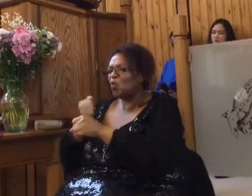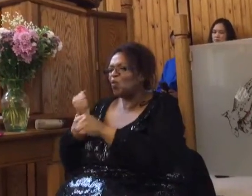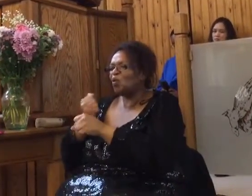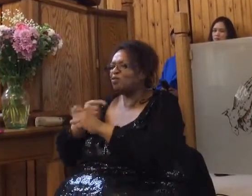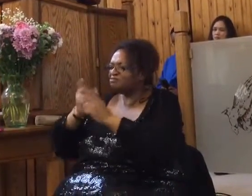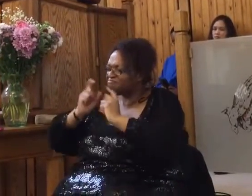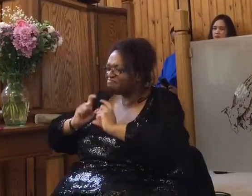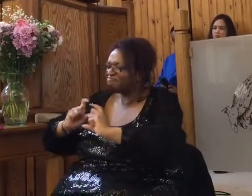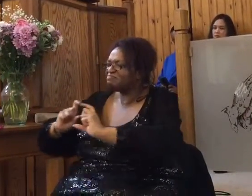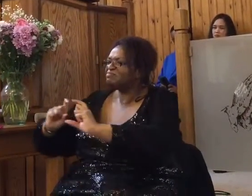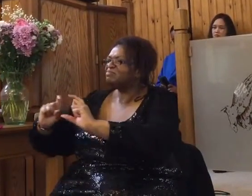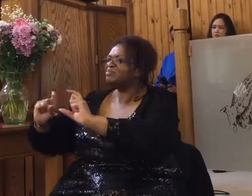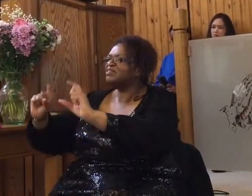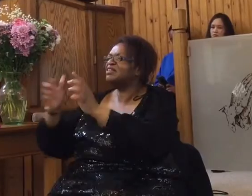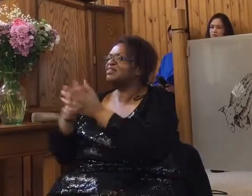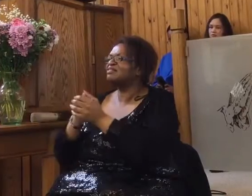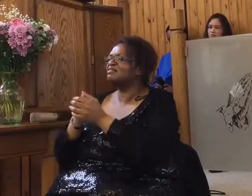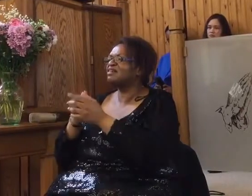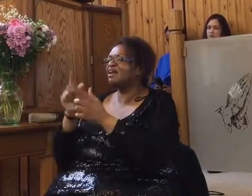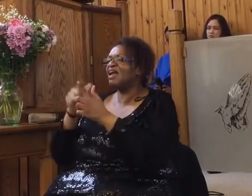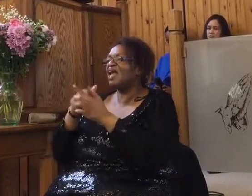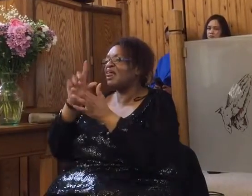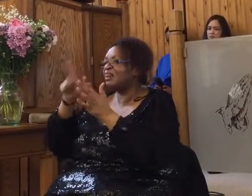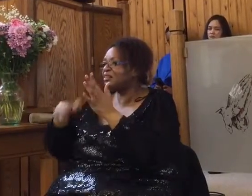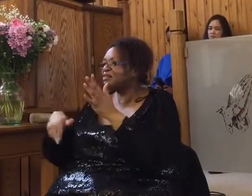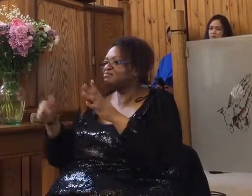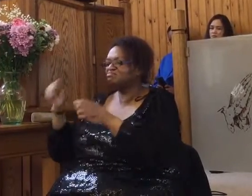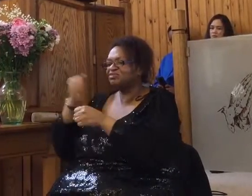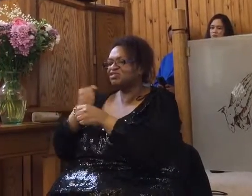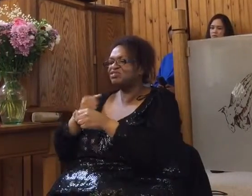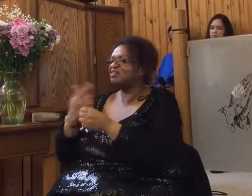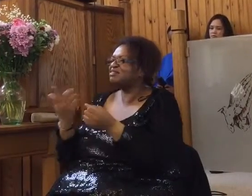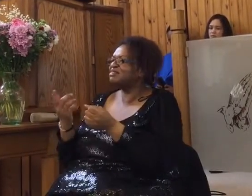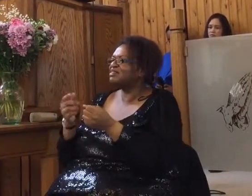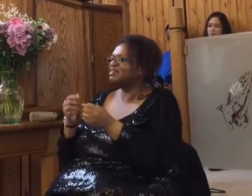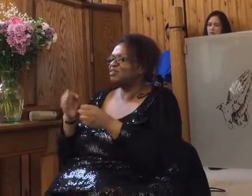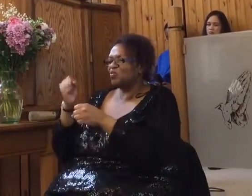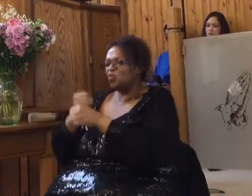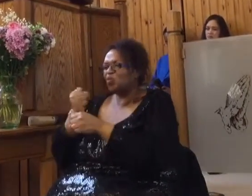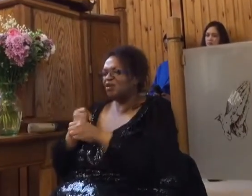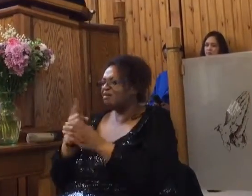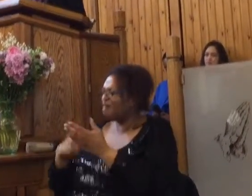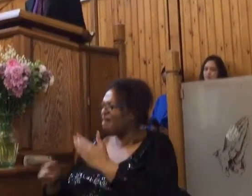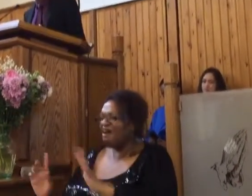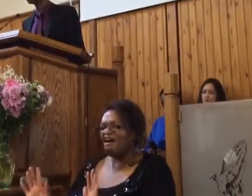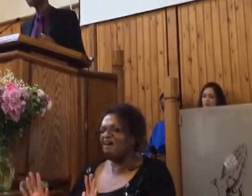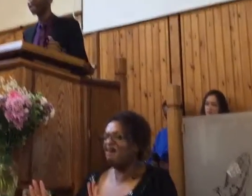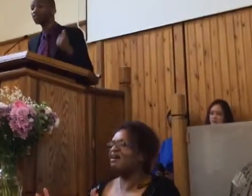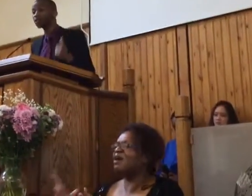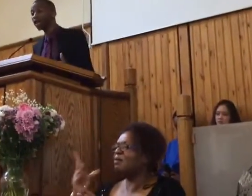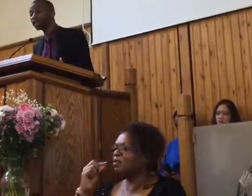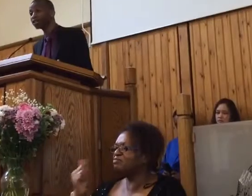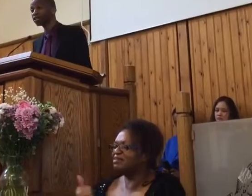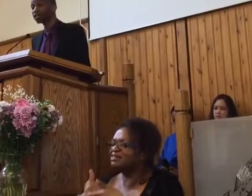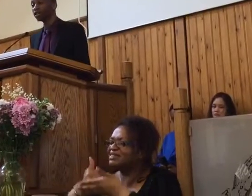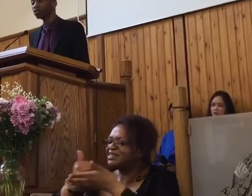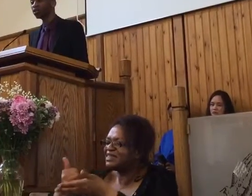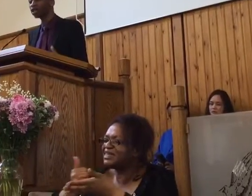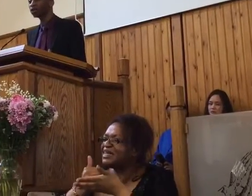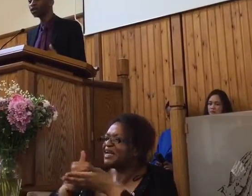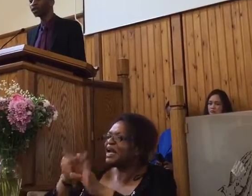Our ministers are there for a reason. Our elders are there for a reason. They're not there just to do the work for us. They're there to help us and to guide